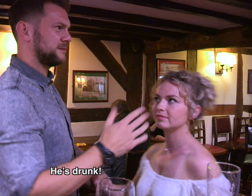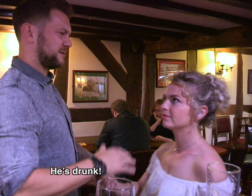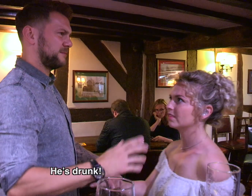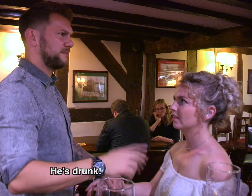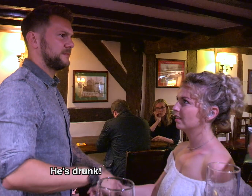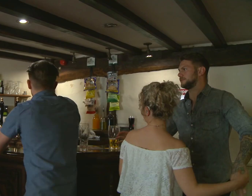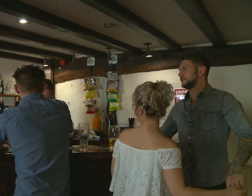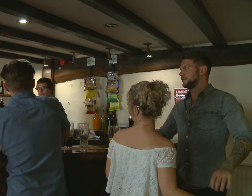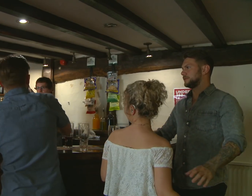Do you know who you look like? Halle Berry.